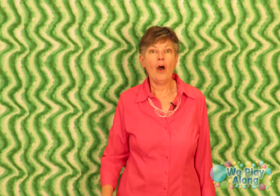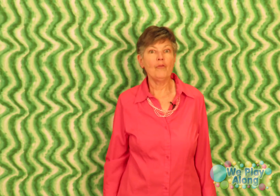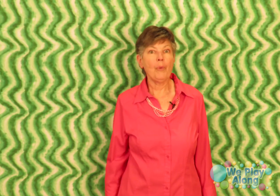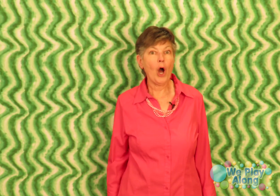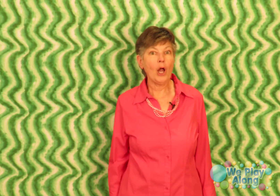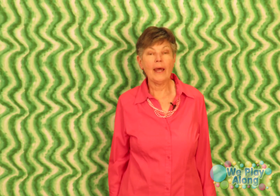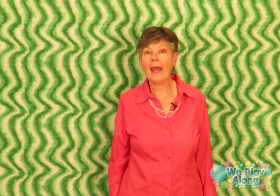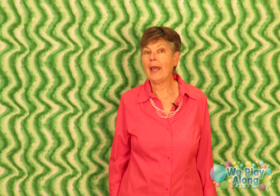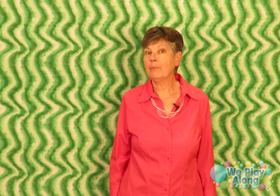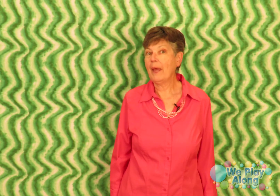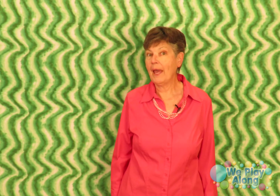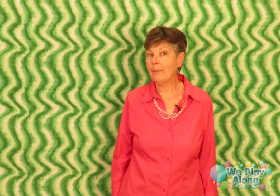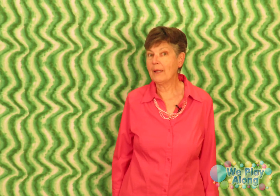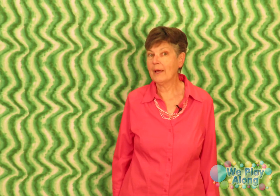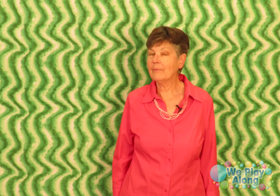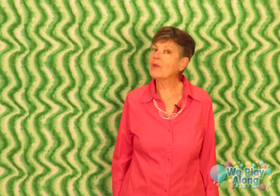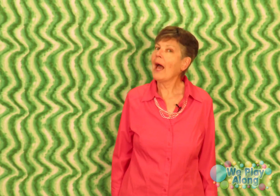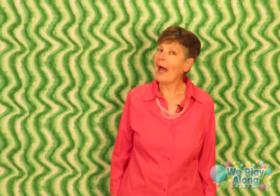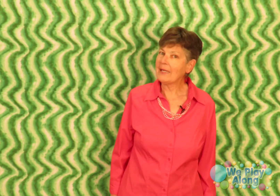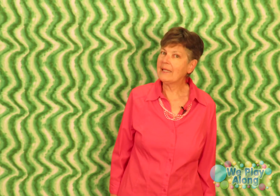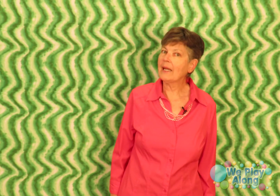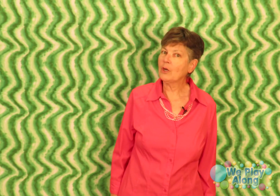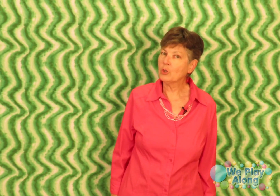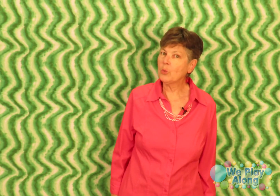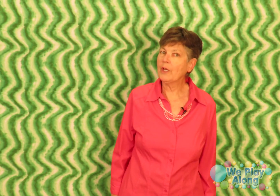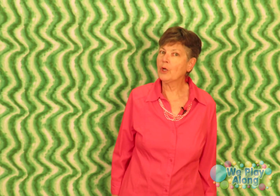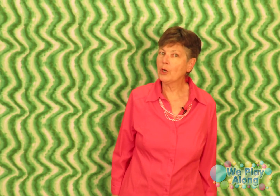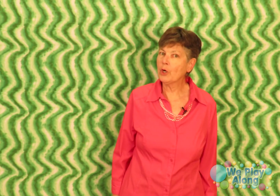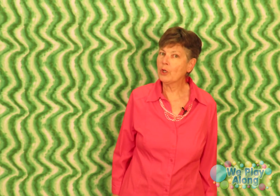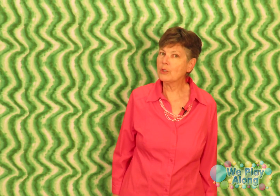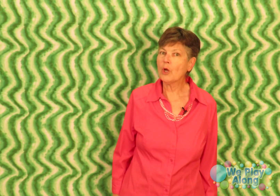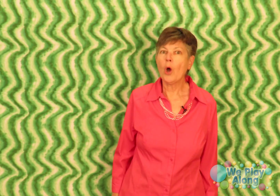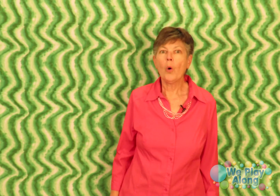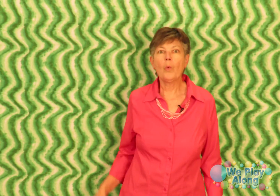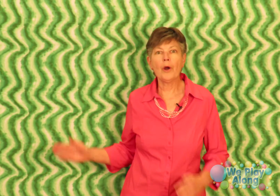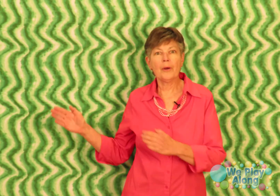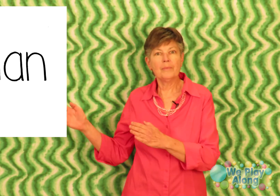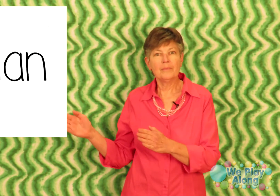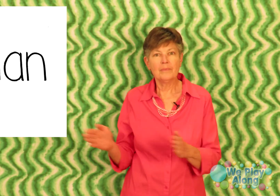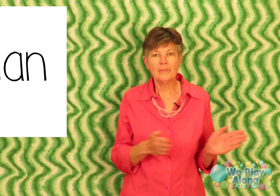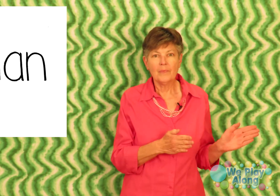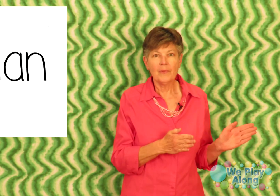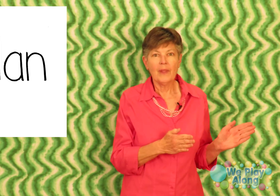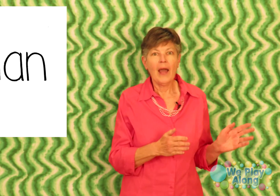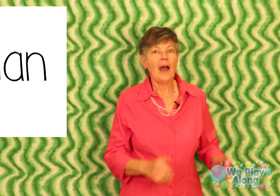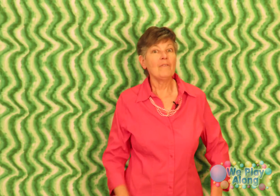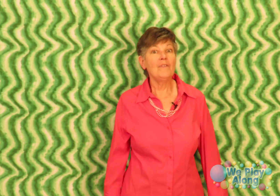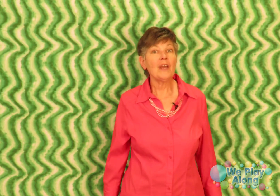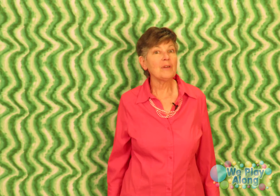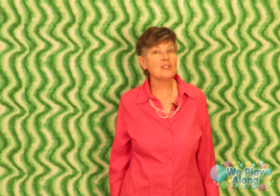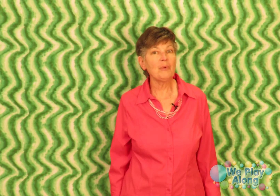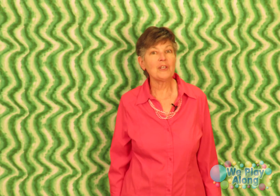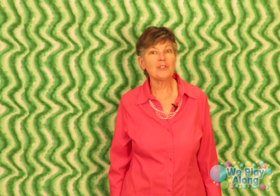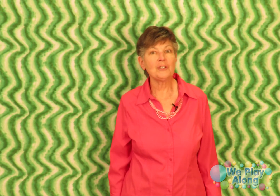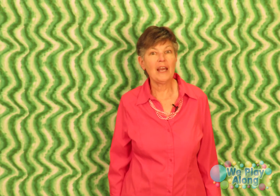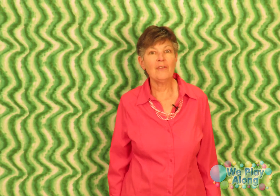of Paula and Pamela, identical twin girls, were a very special day for